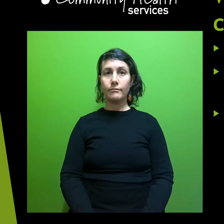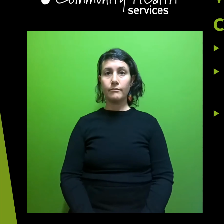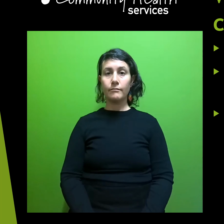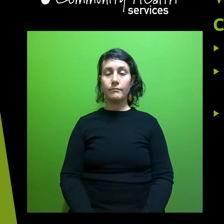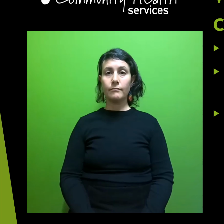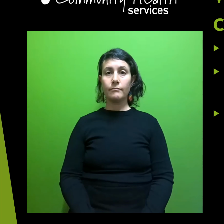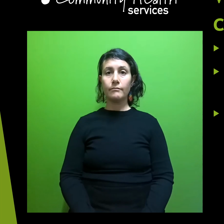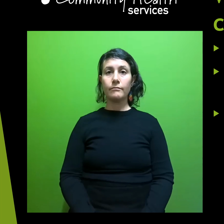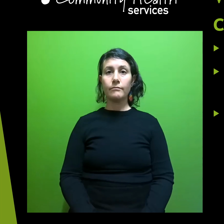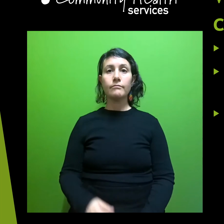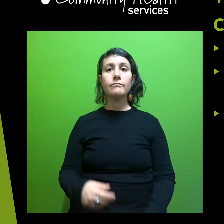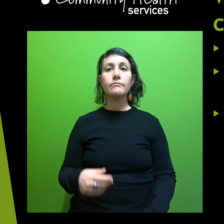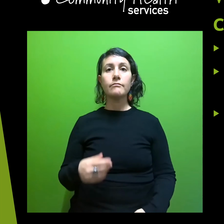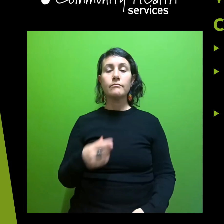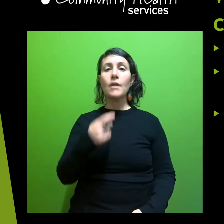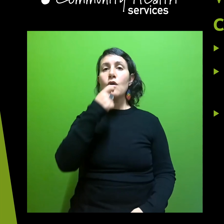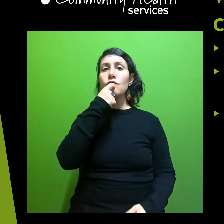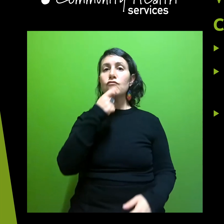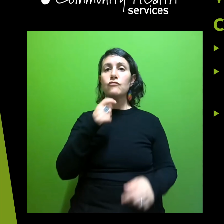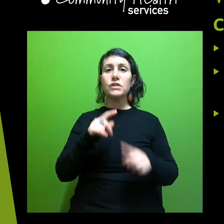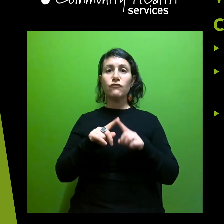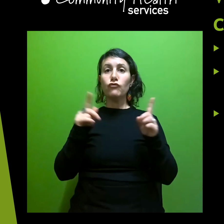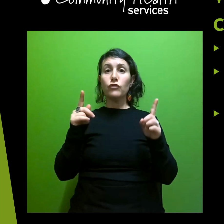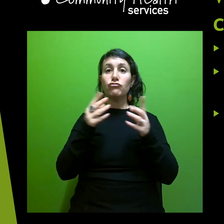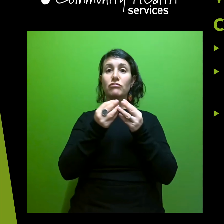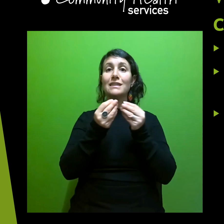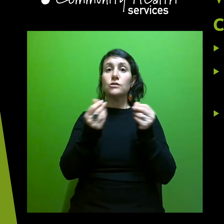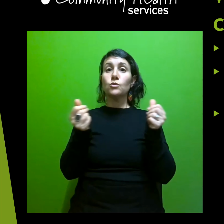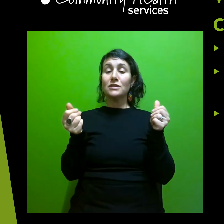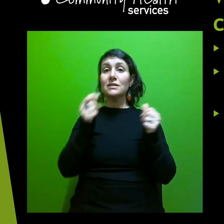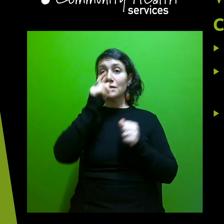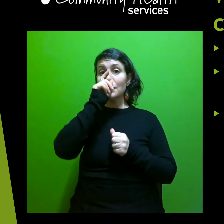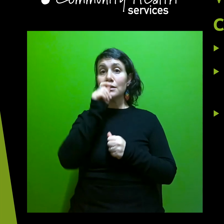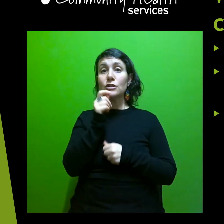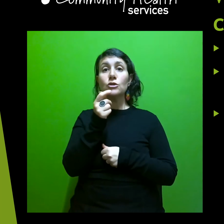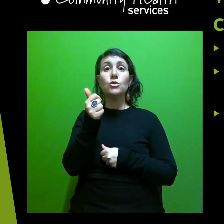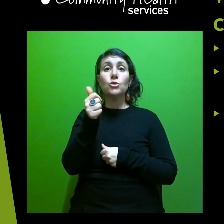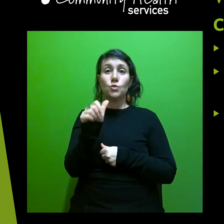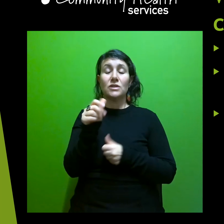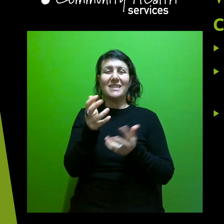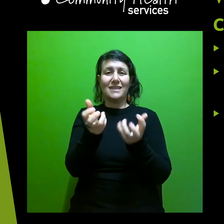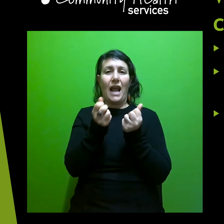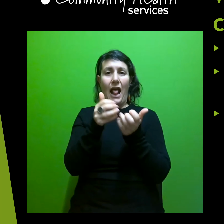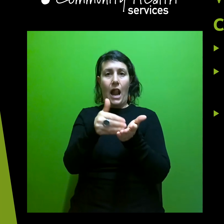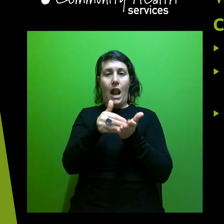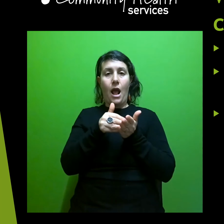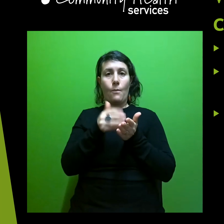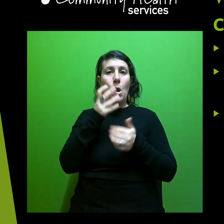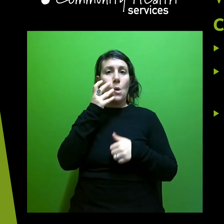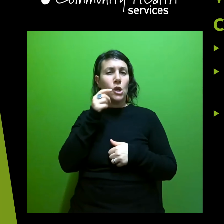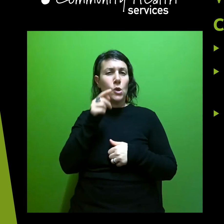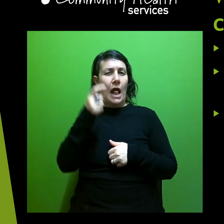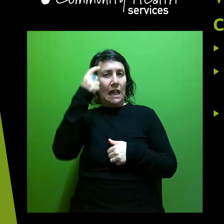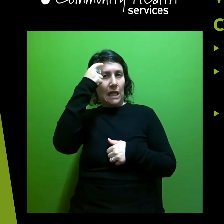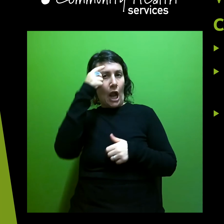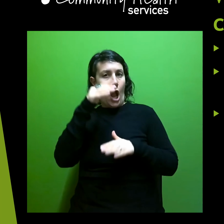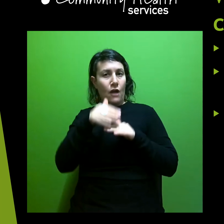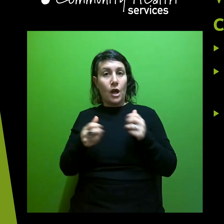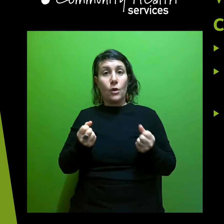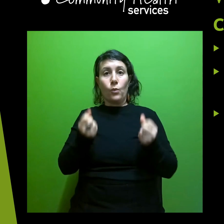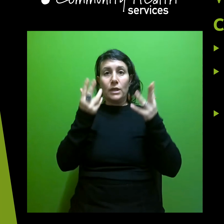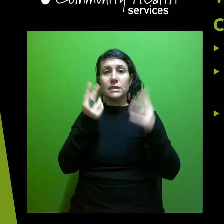On this slide, there are a few different resources that you can use to get help when quitting smoking. So you can